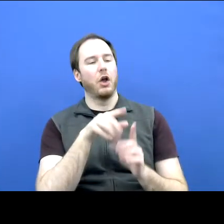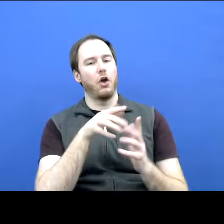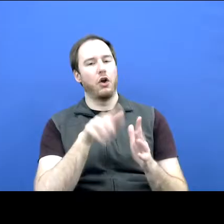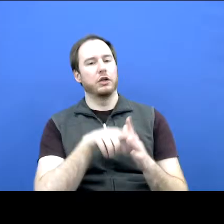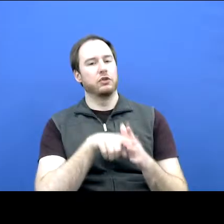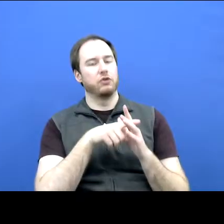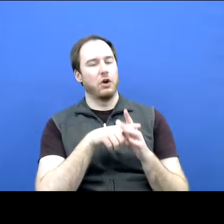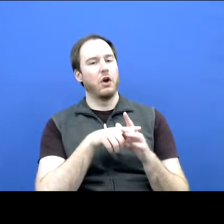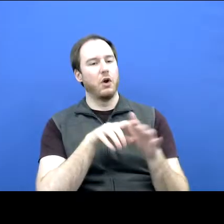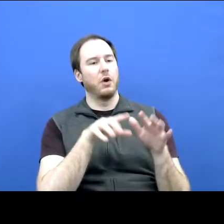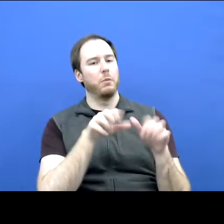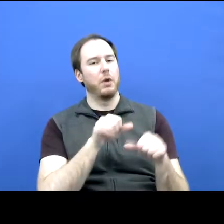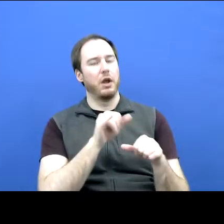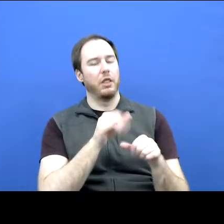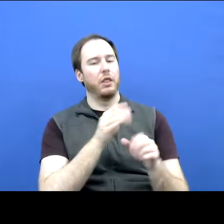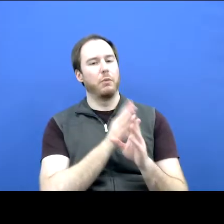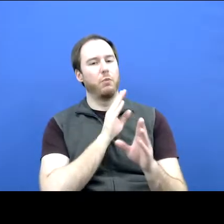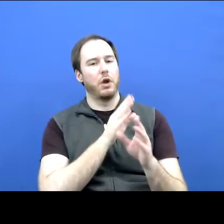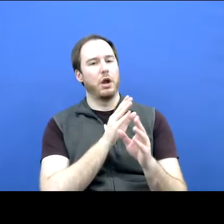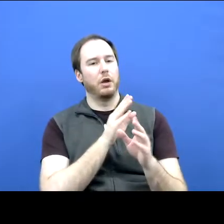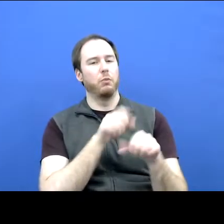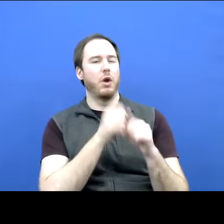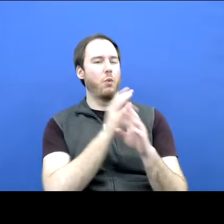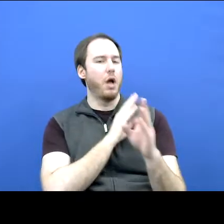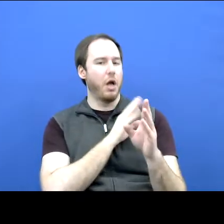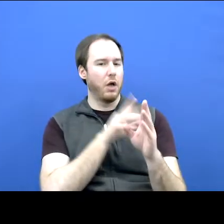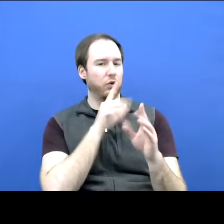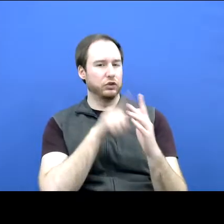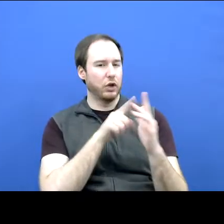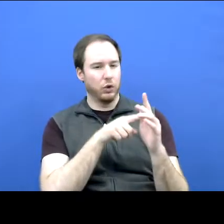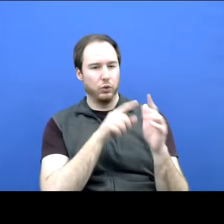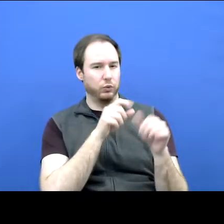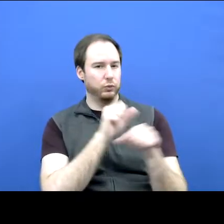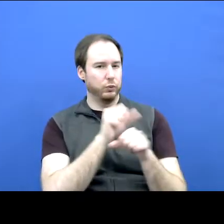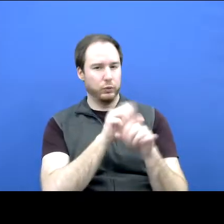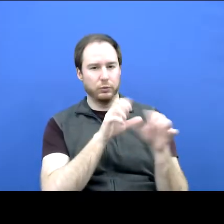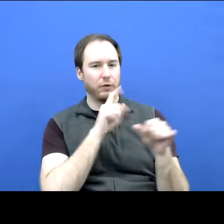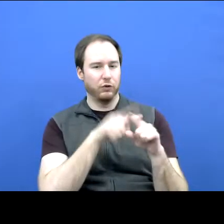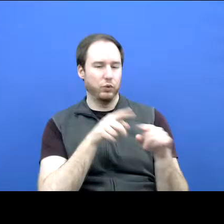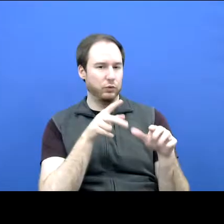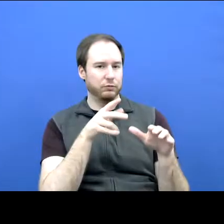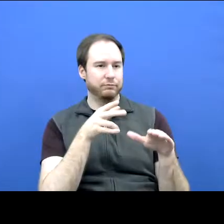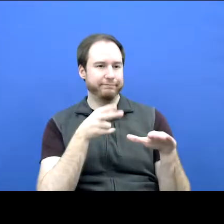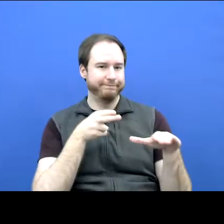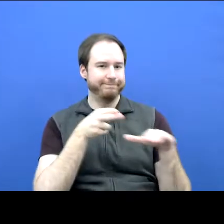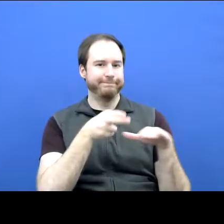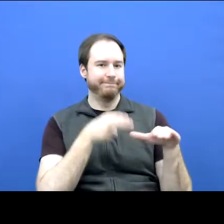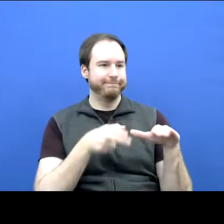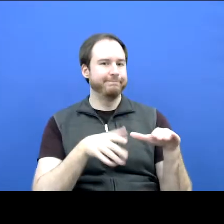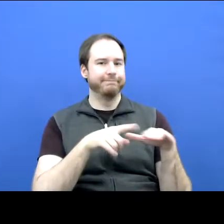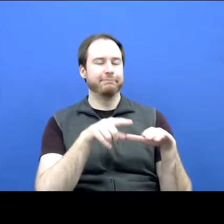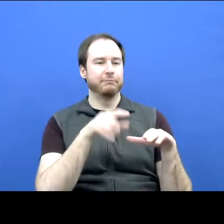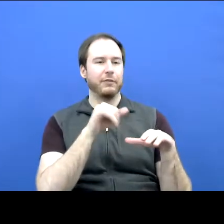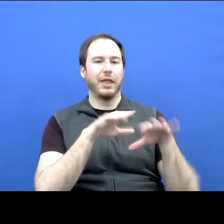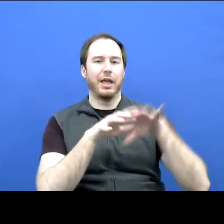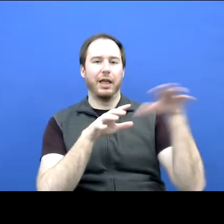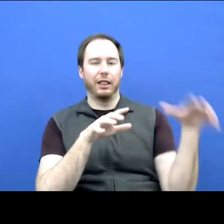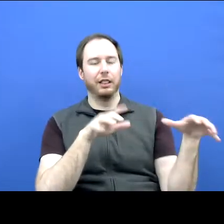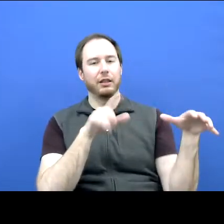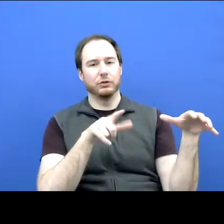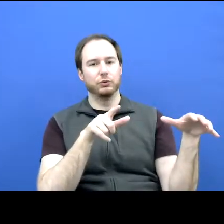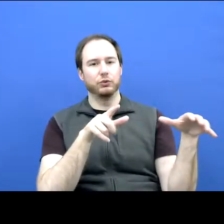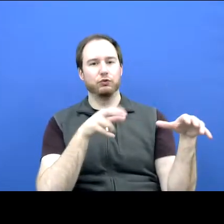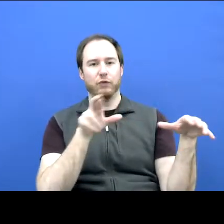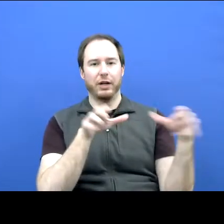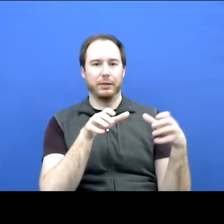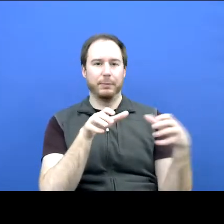the break wall. They've already started to do some of the work because we're going to have to cut into that hill, both to make room for the expansion, also as